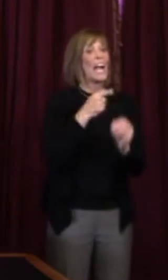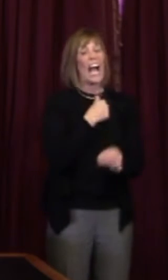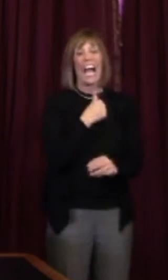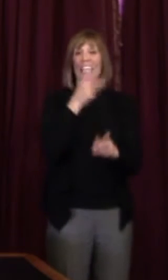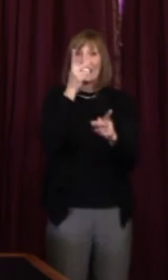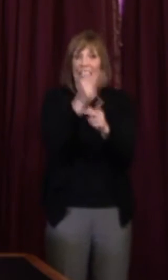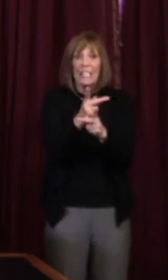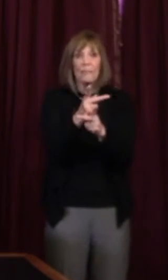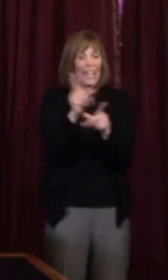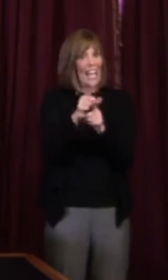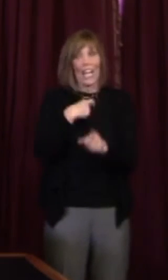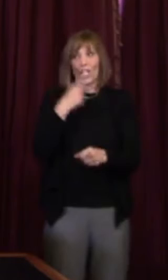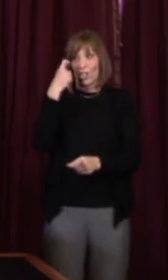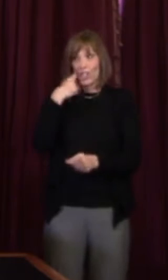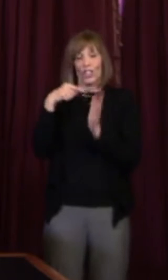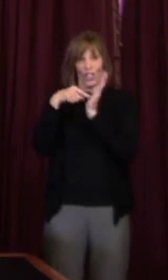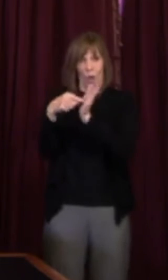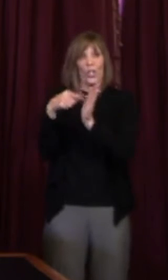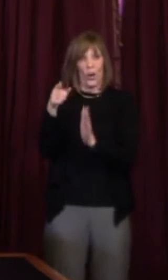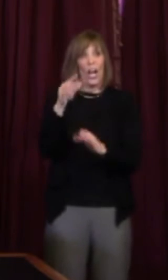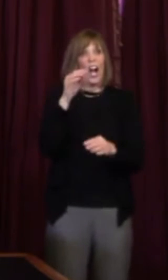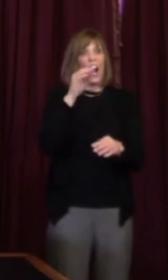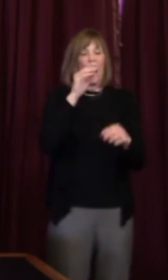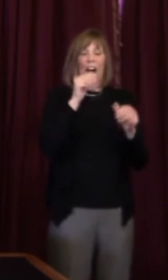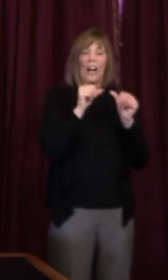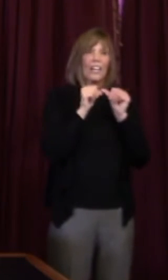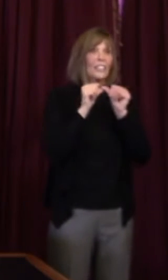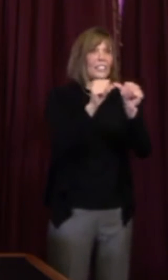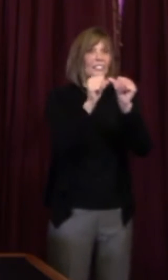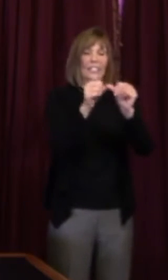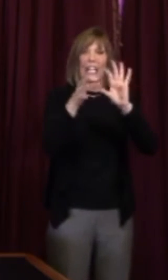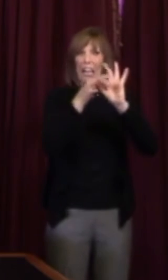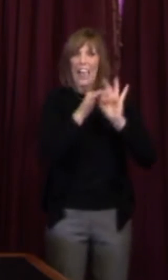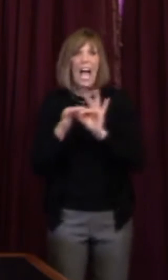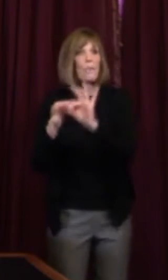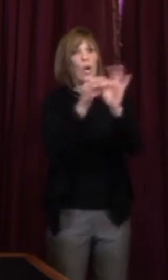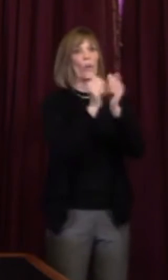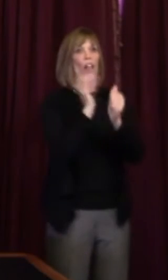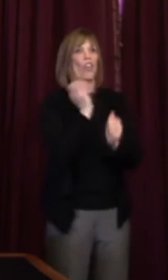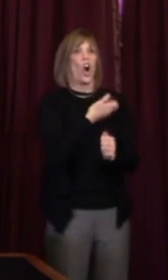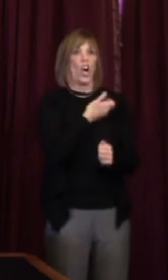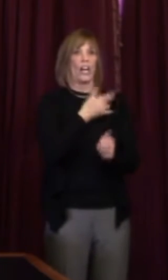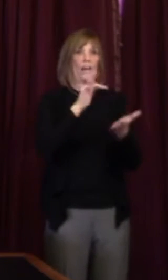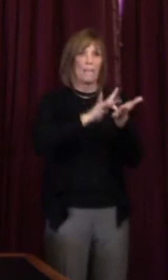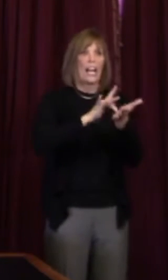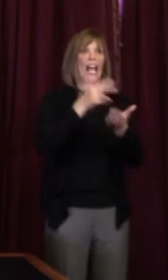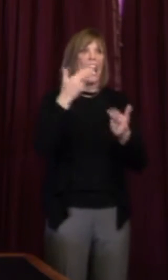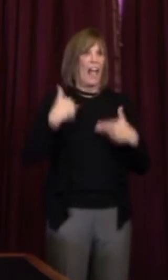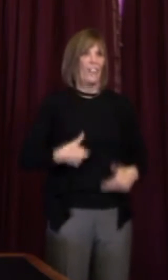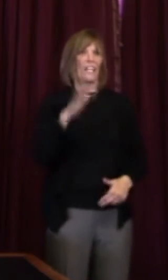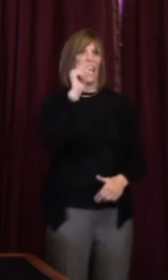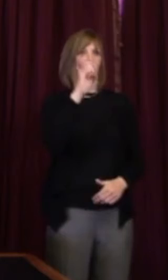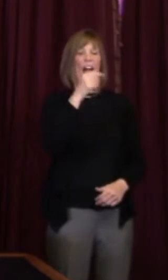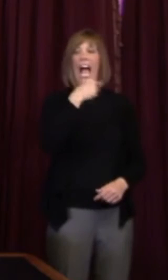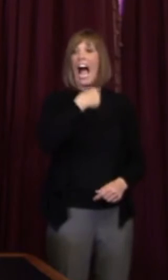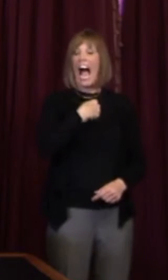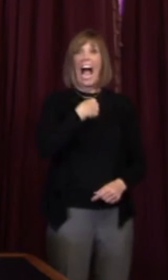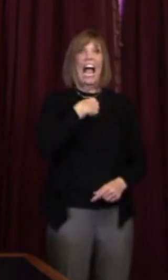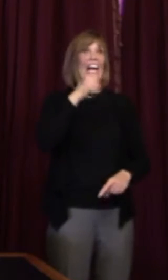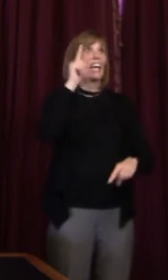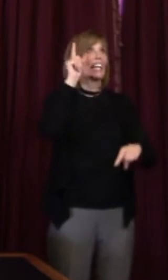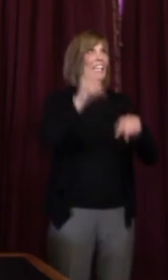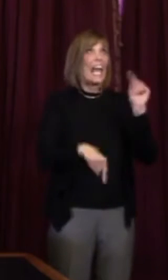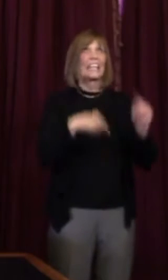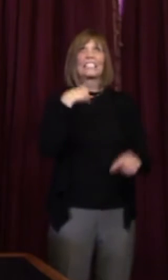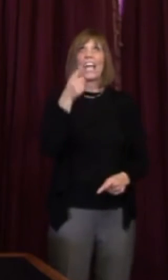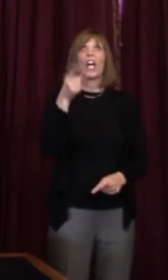to, as we just demonstrated up here, unprecedented collaboration with our healthcare systems. I cannot say enough